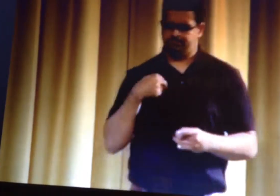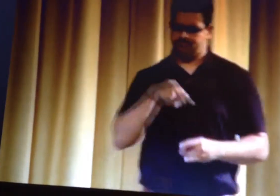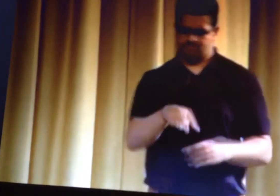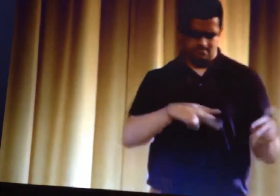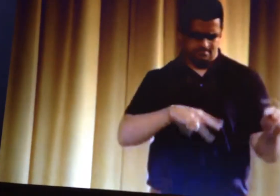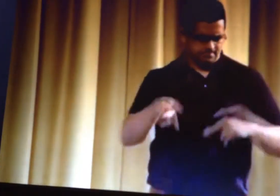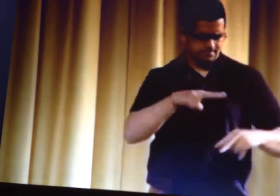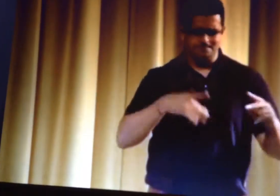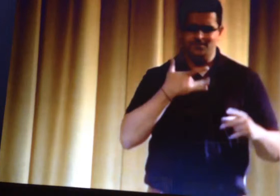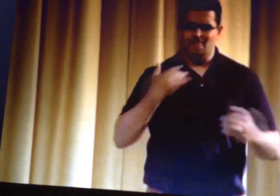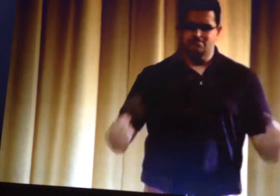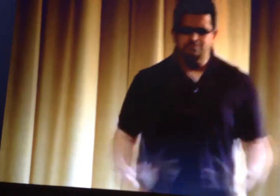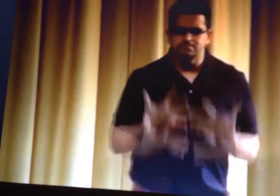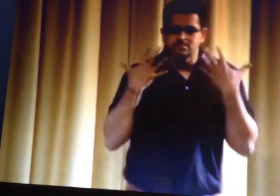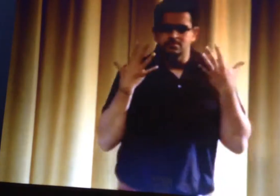I saw how the groups worked together.